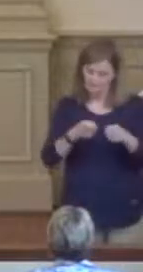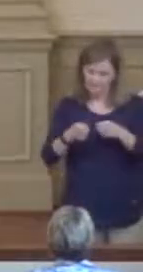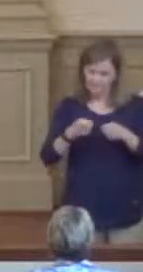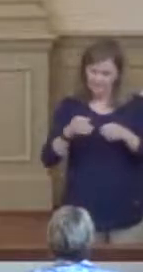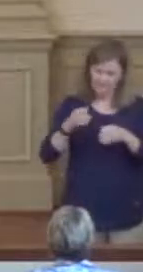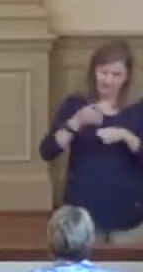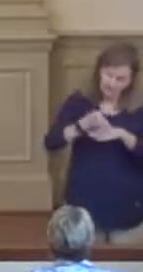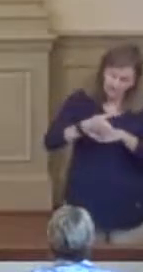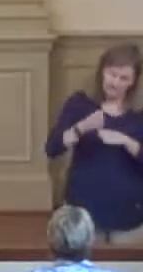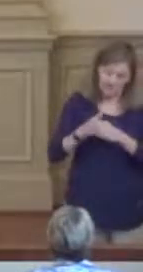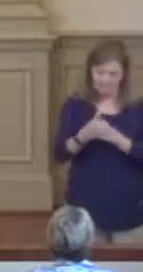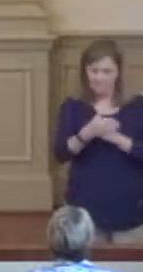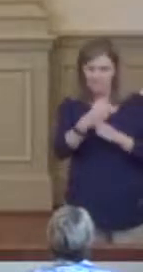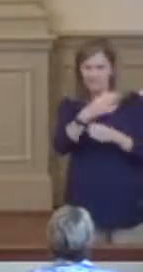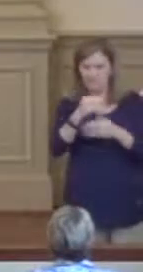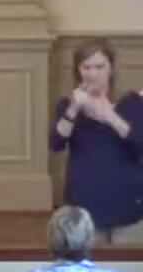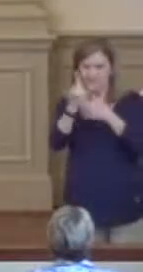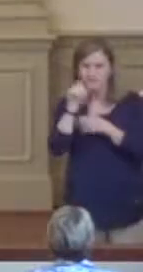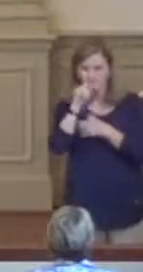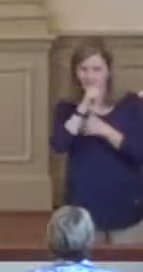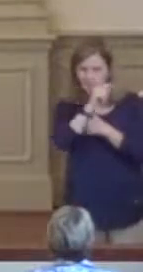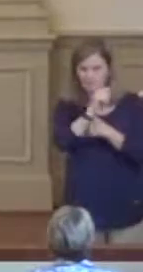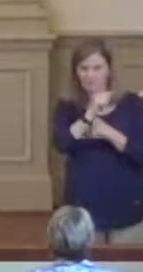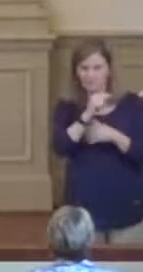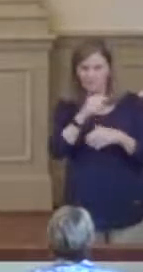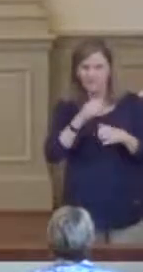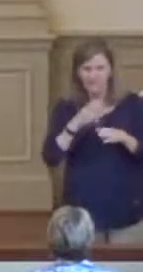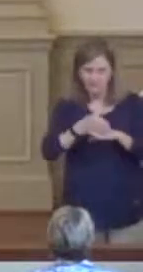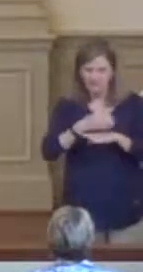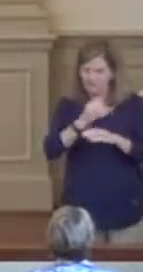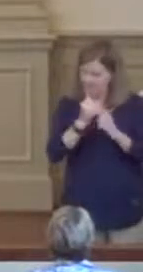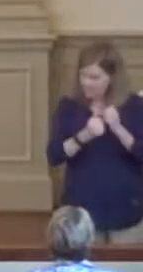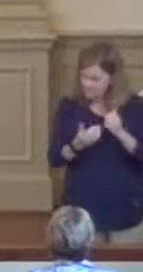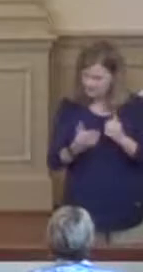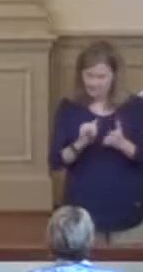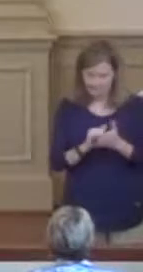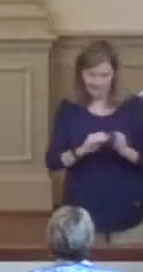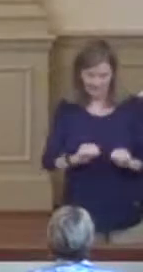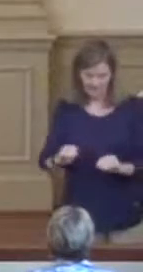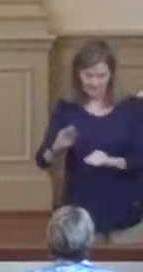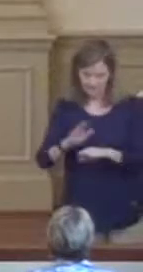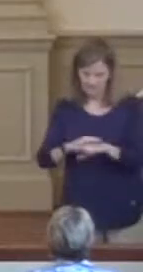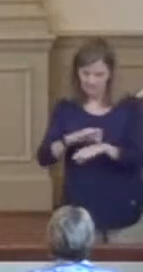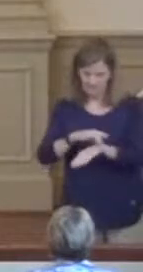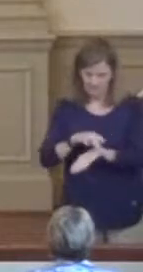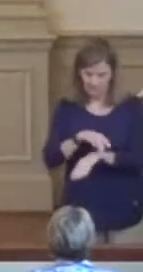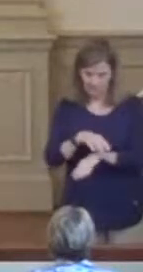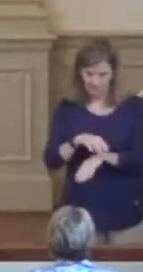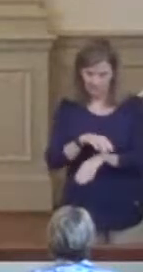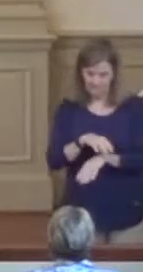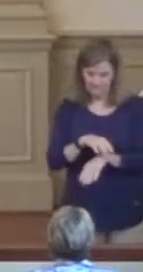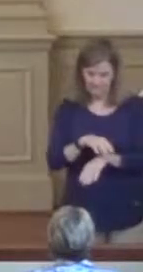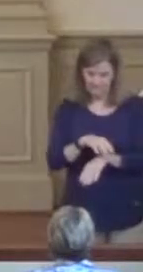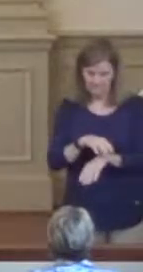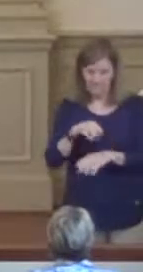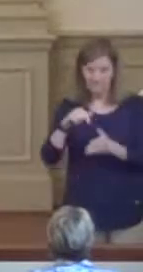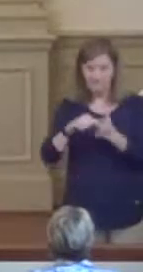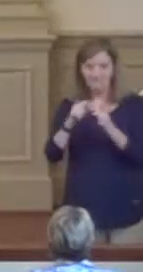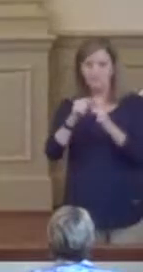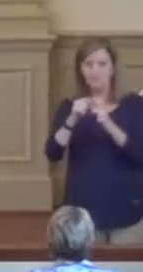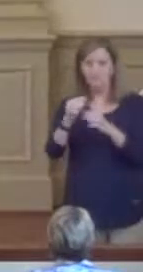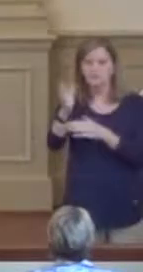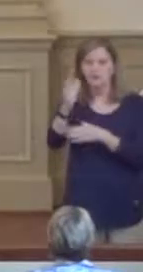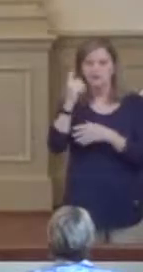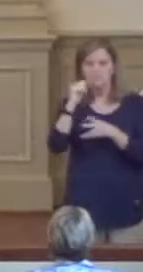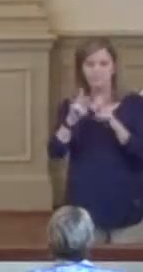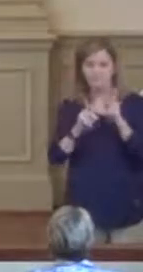fish of the sea, and over the birds of the air, and over every living thing that moves upon the earth." This is the word of